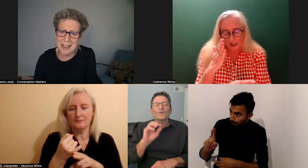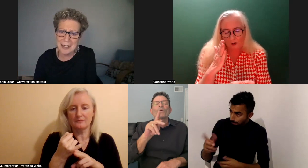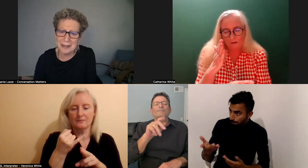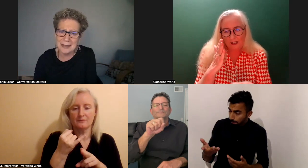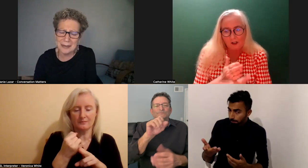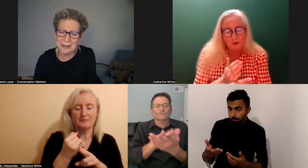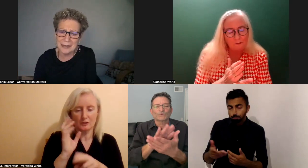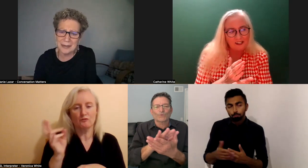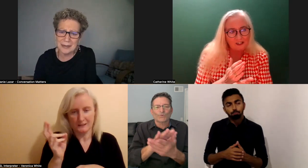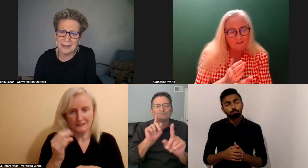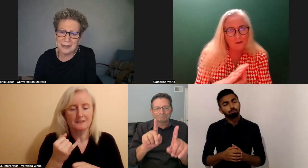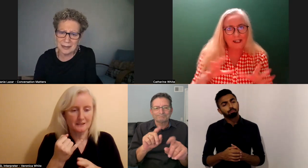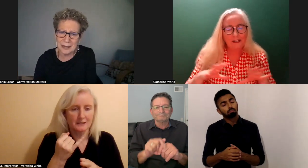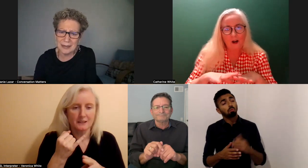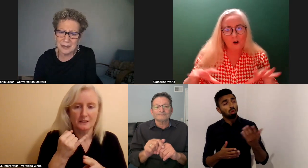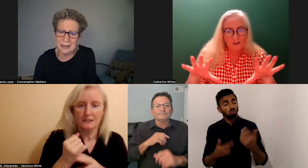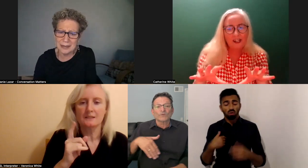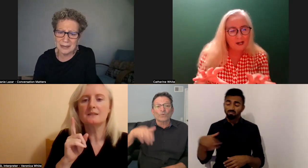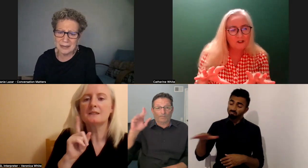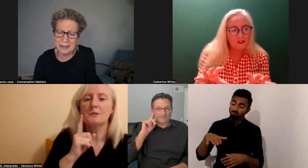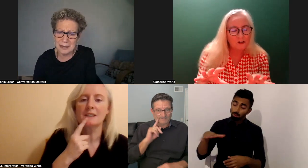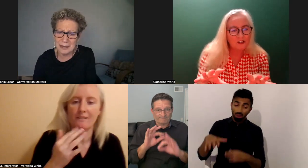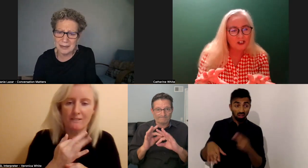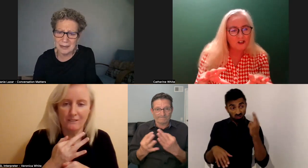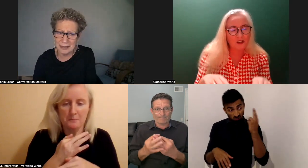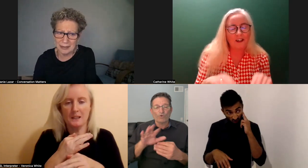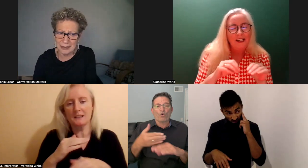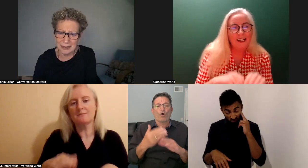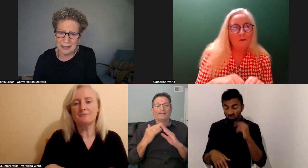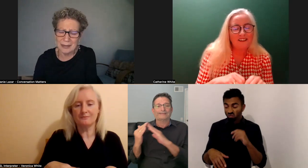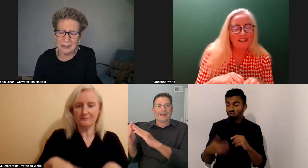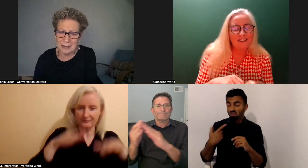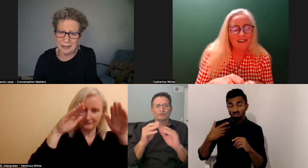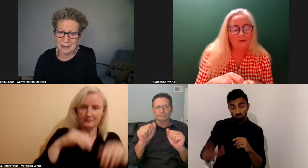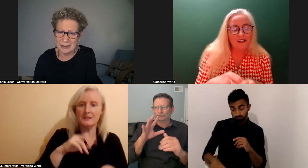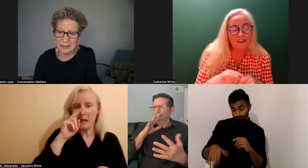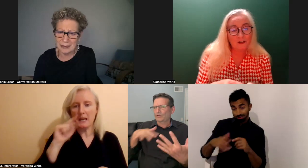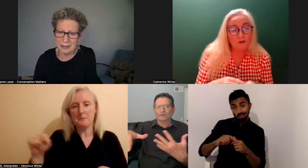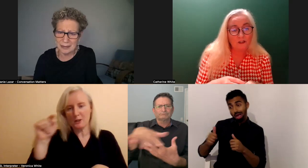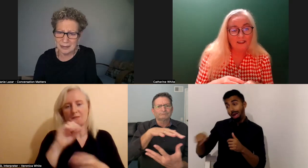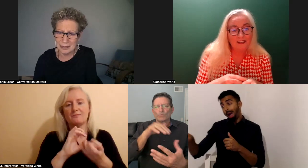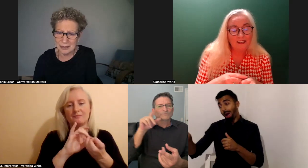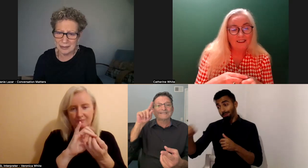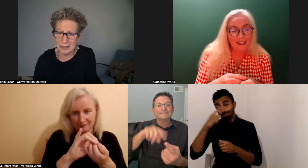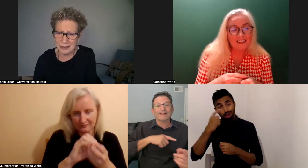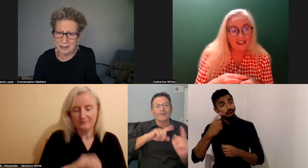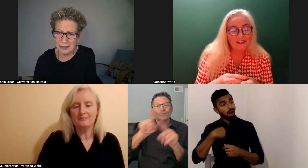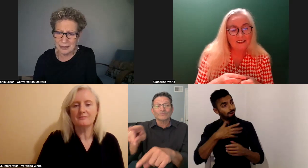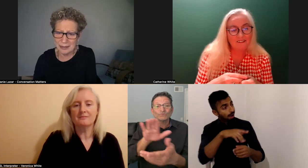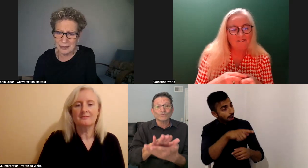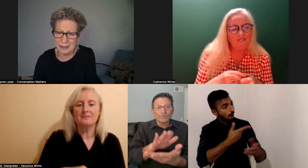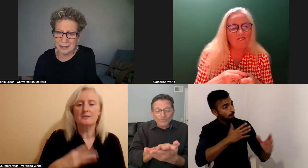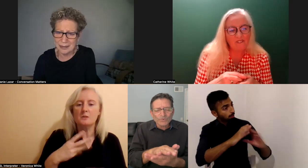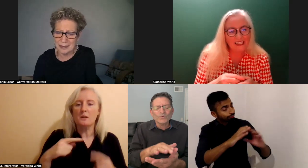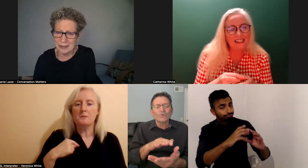Okay, so grew up in a deaf family. All of the neighbours could talk to each other. It wasn't until I went to school that I